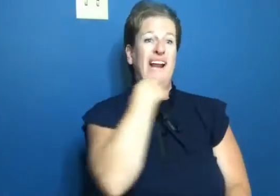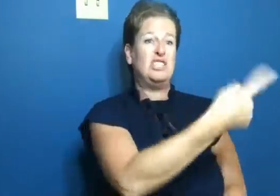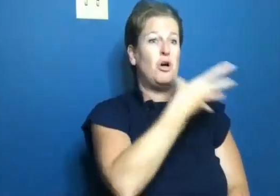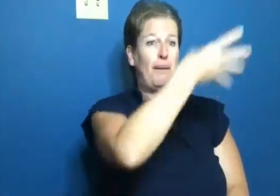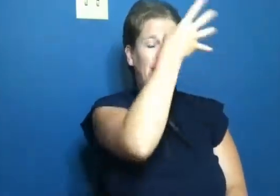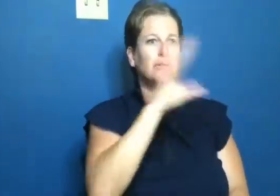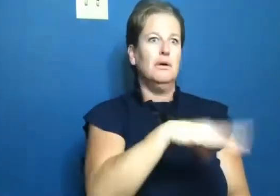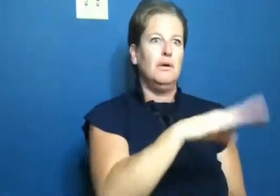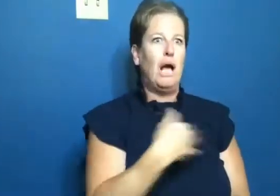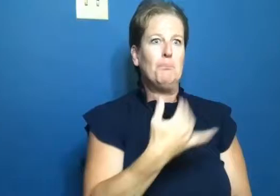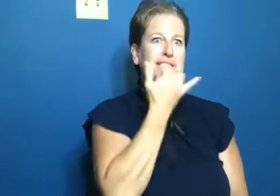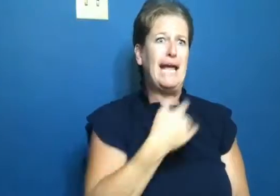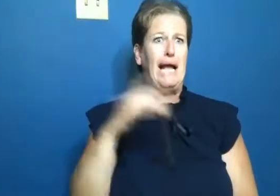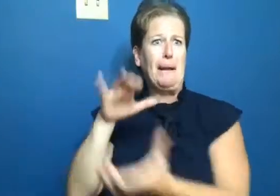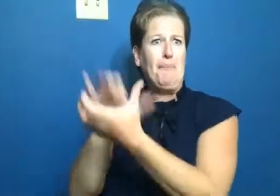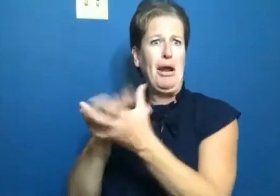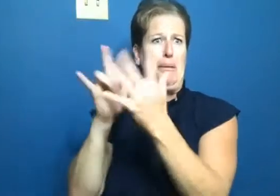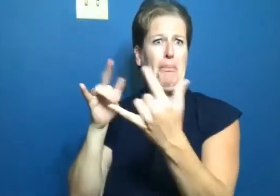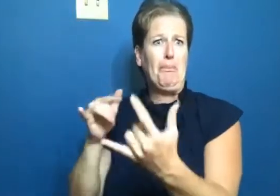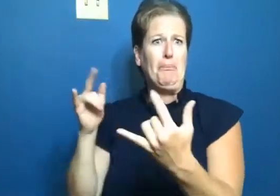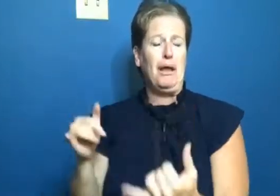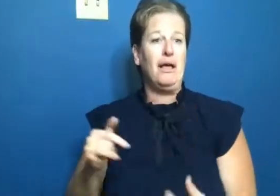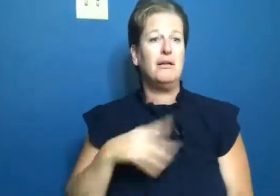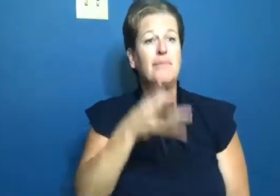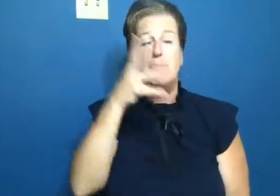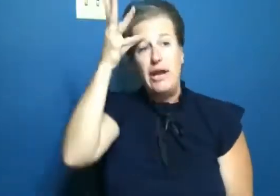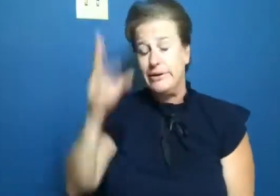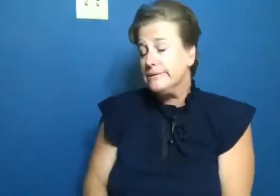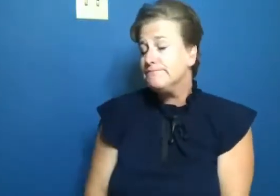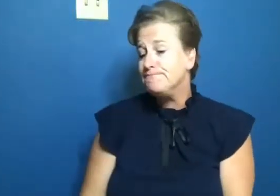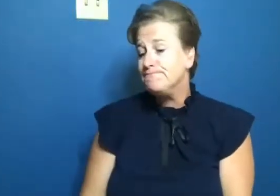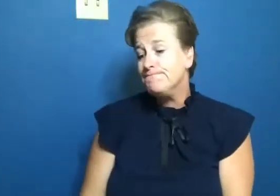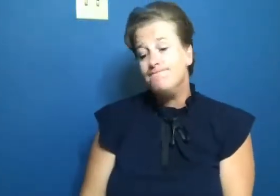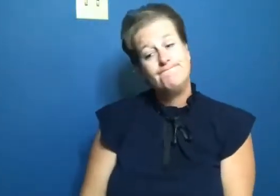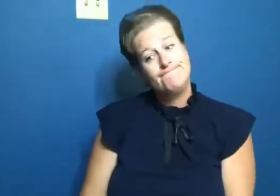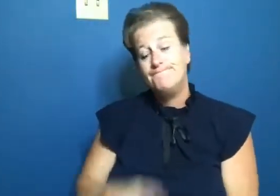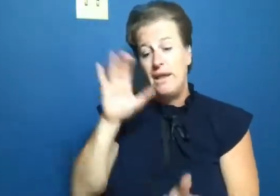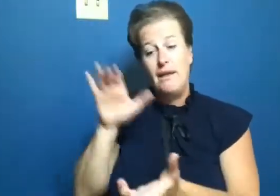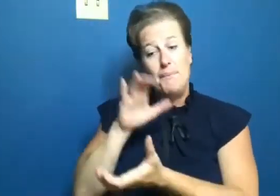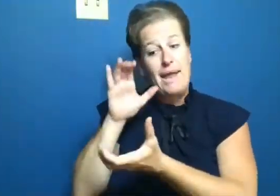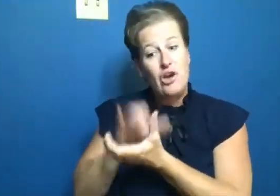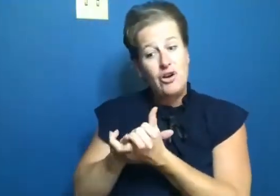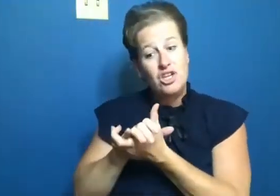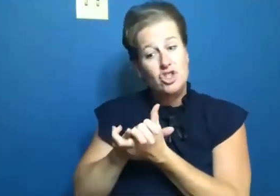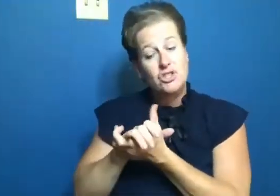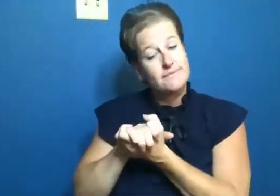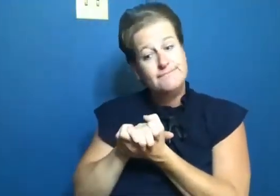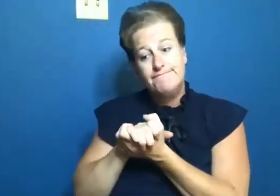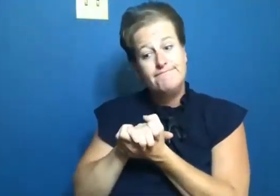mistake, what they said was that, marriage was was challenging, and it would